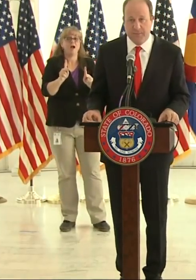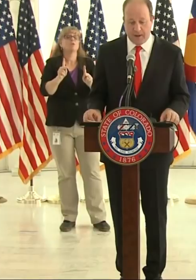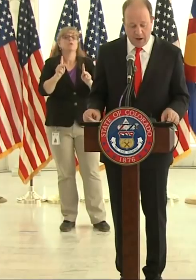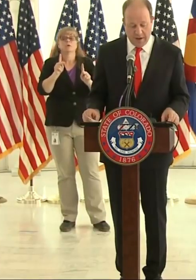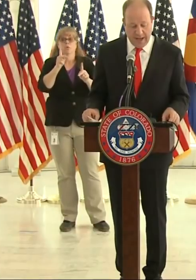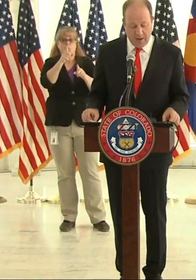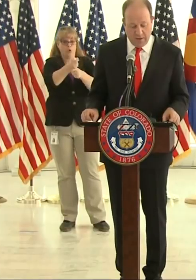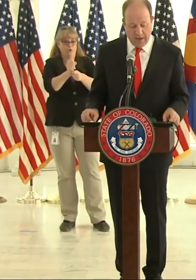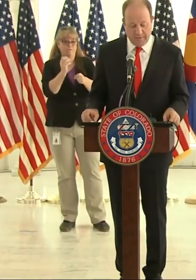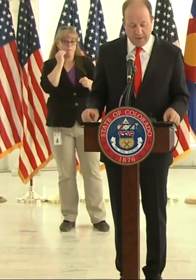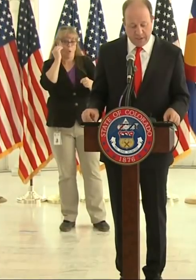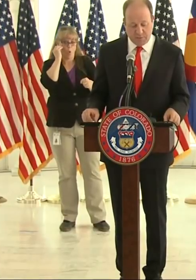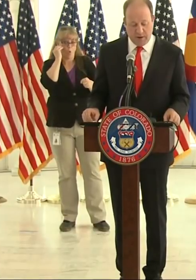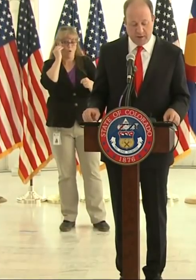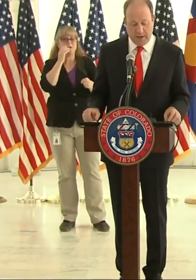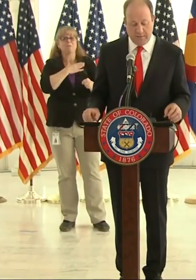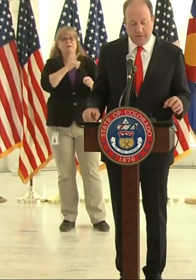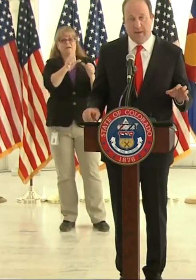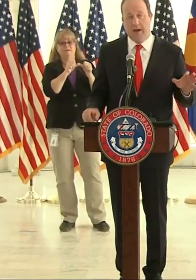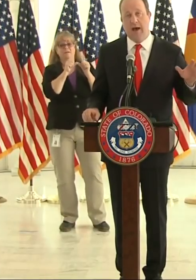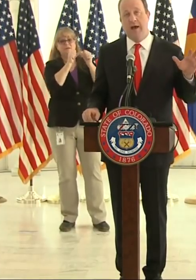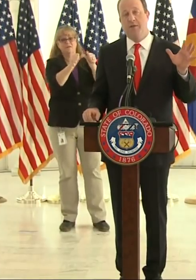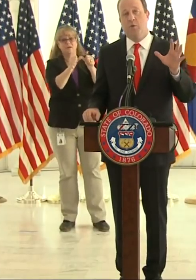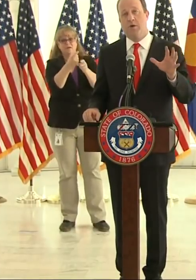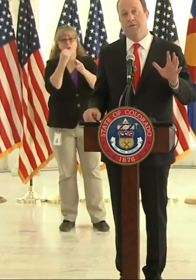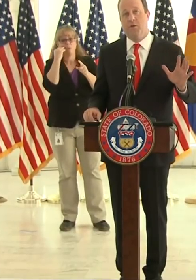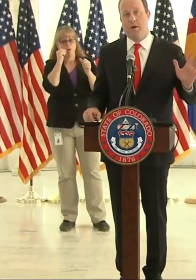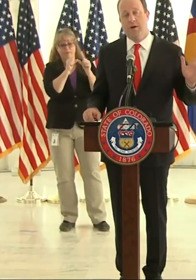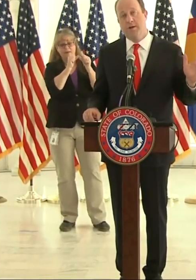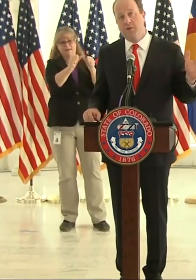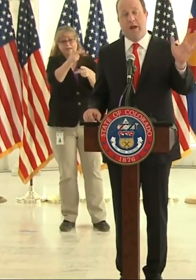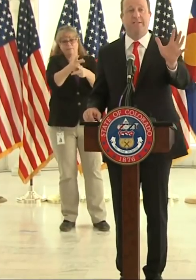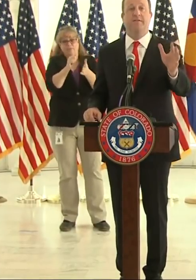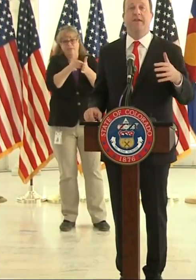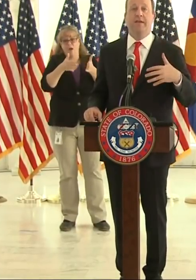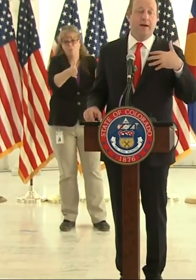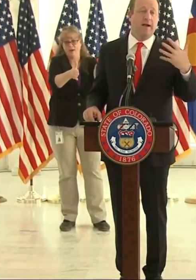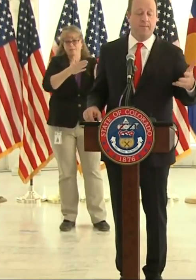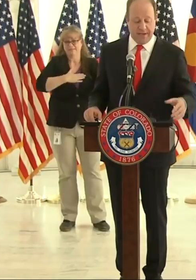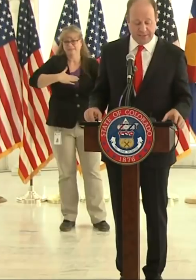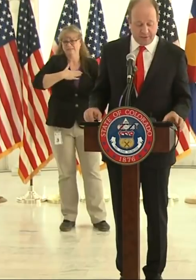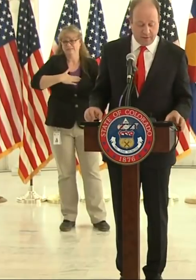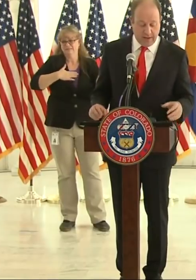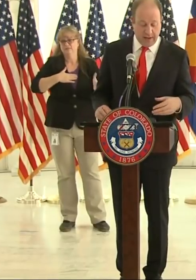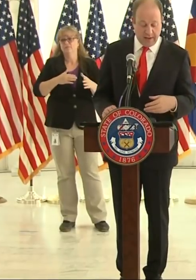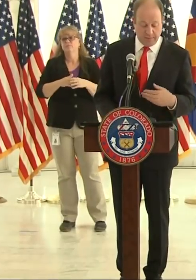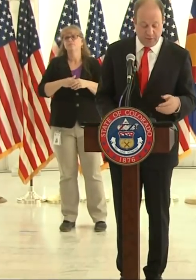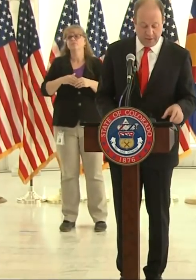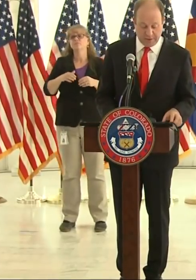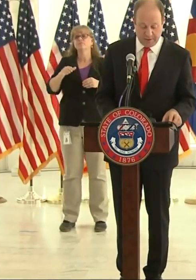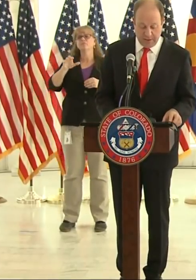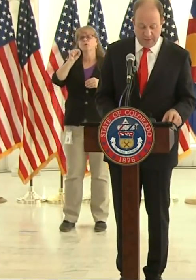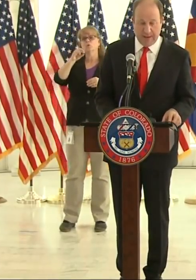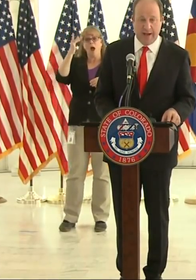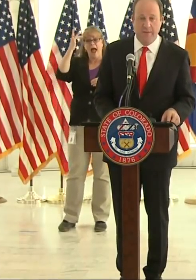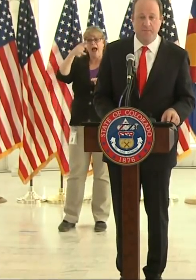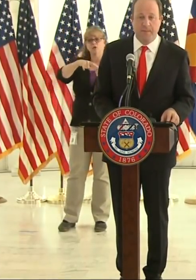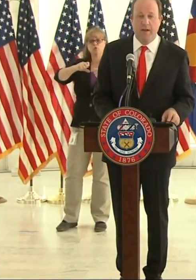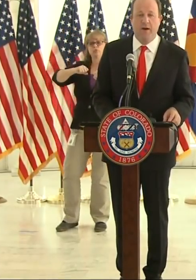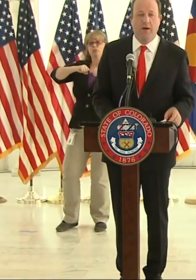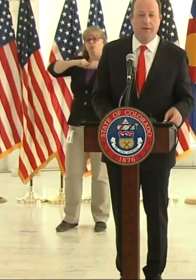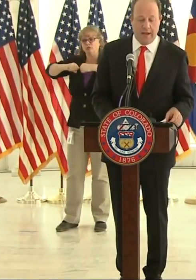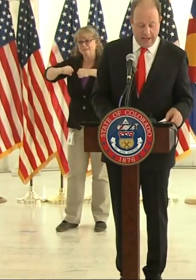protections are now very much part of the world for the rest of the companies that are and employers that are coming